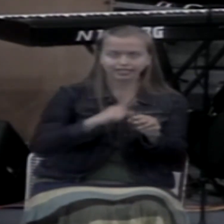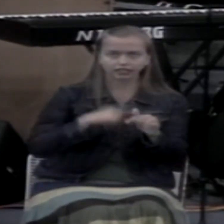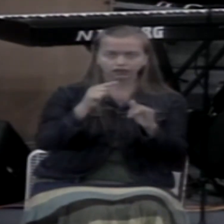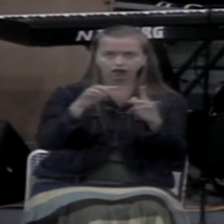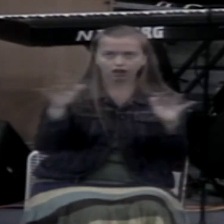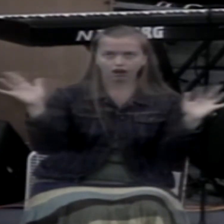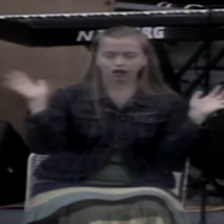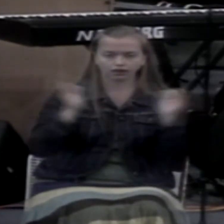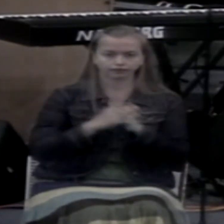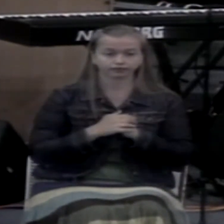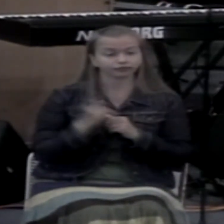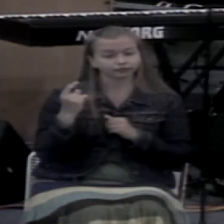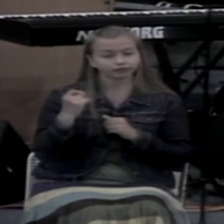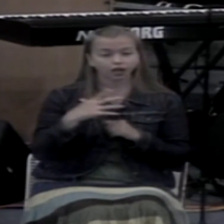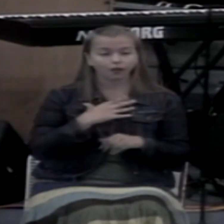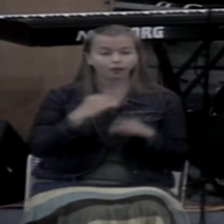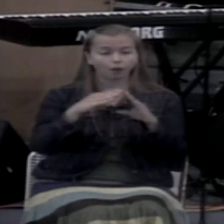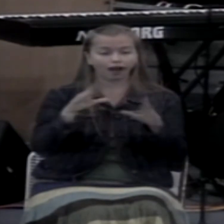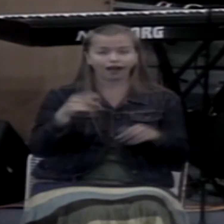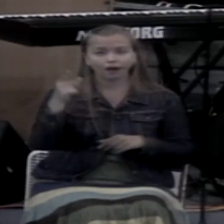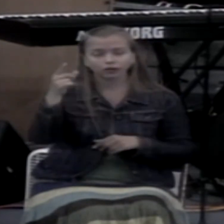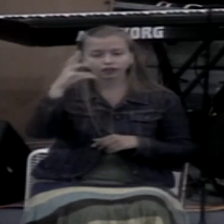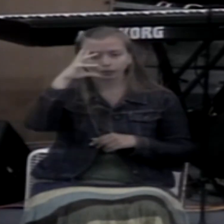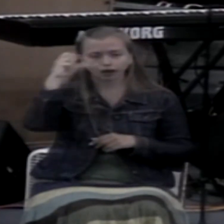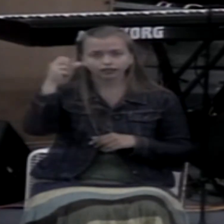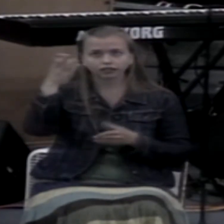And yet they said it.